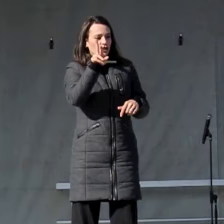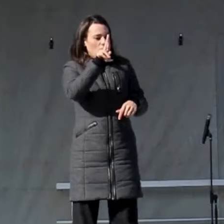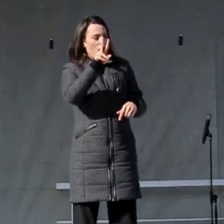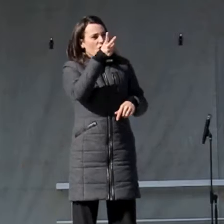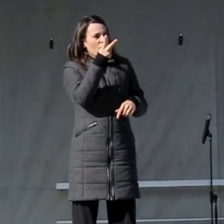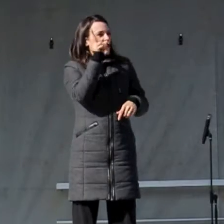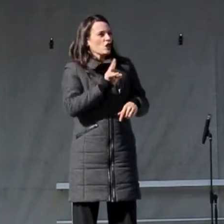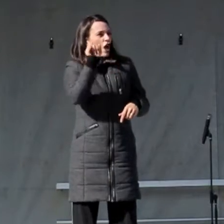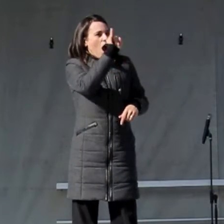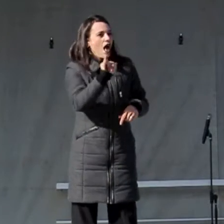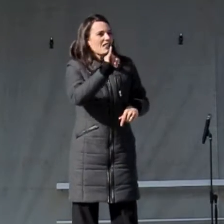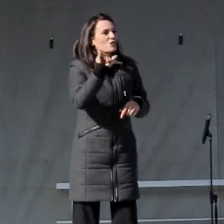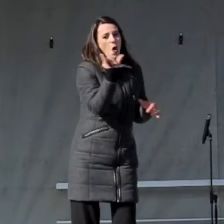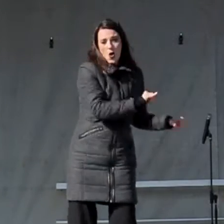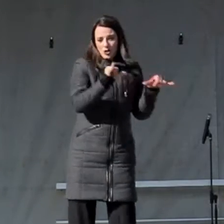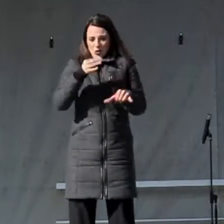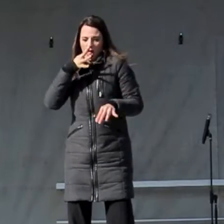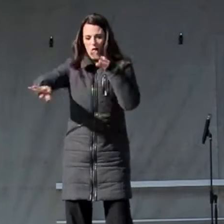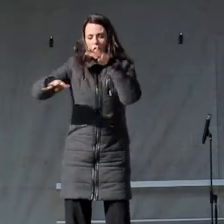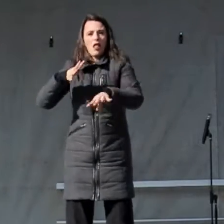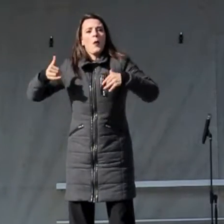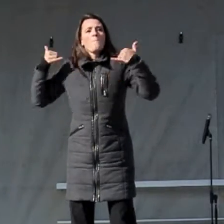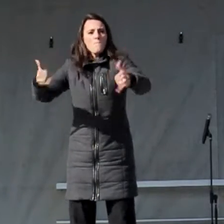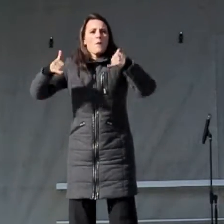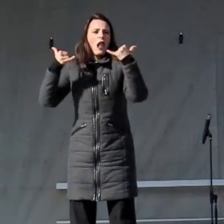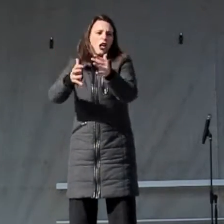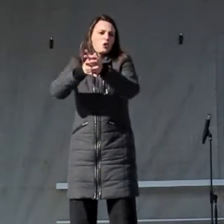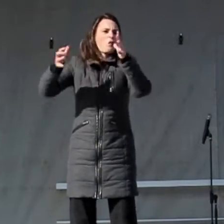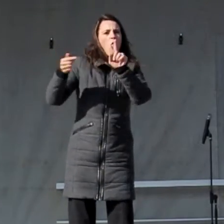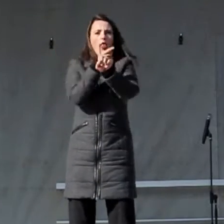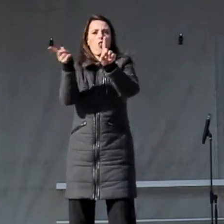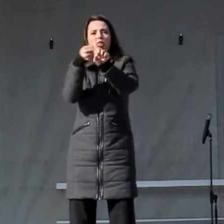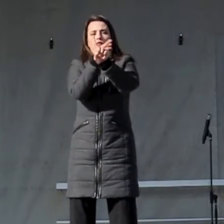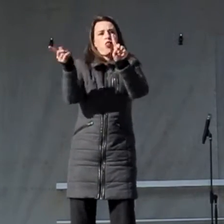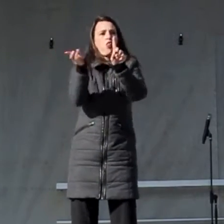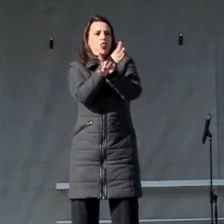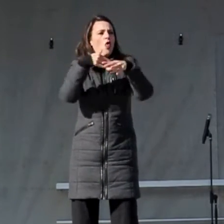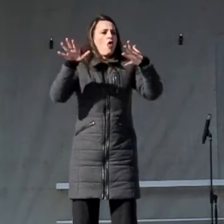also here on the mainland. They play too many political games.